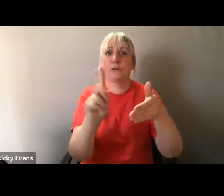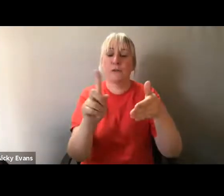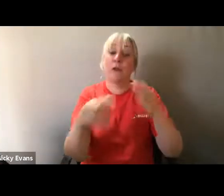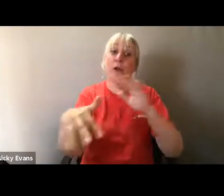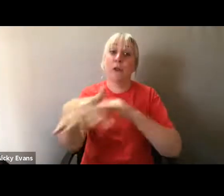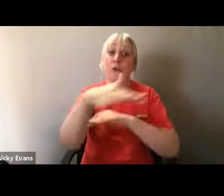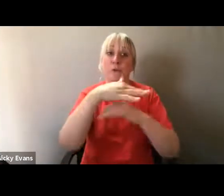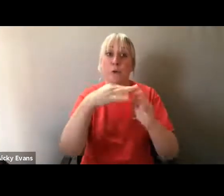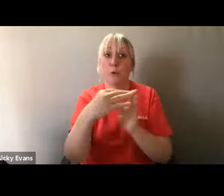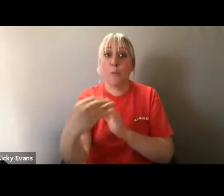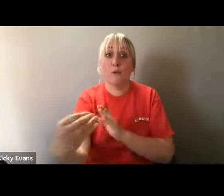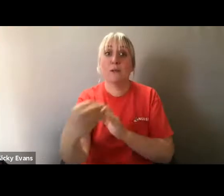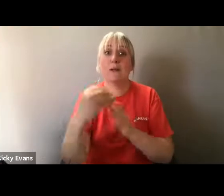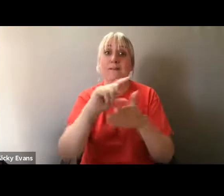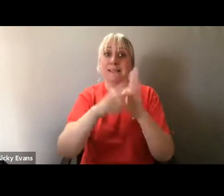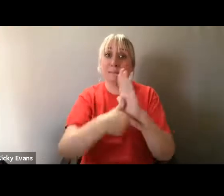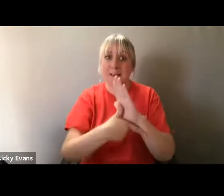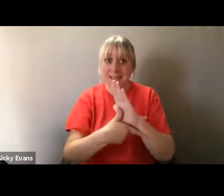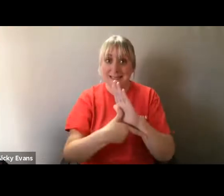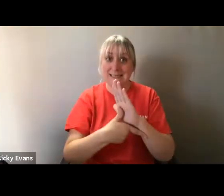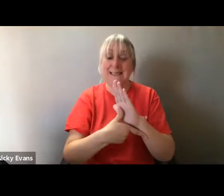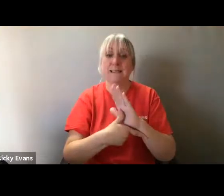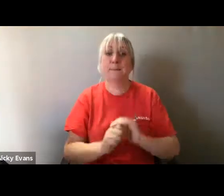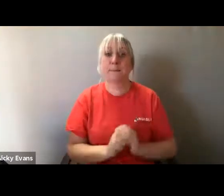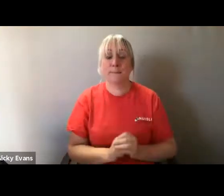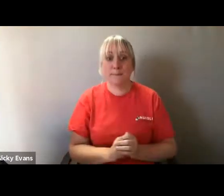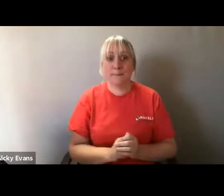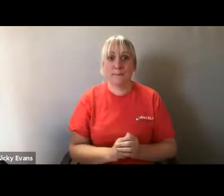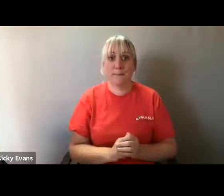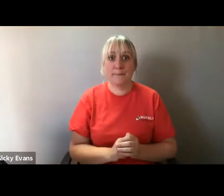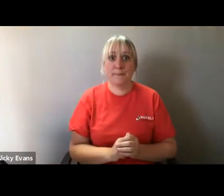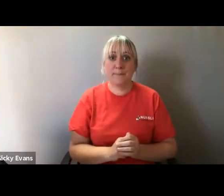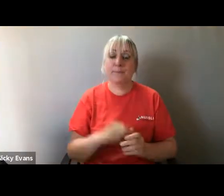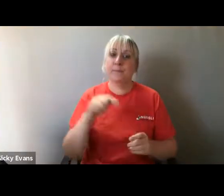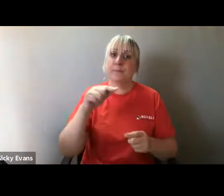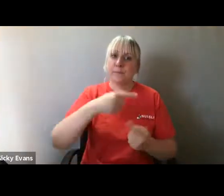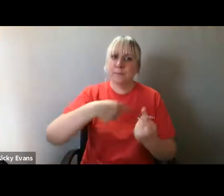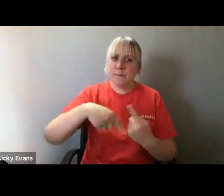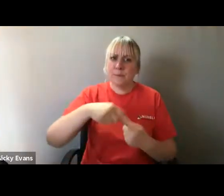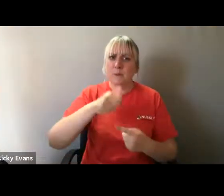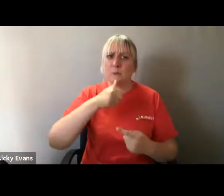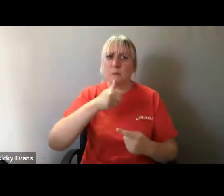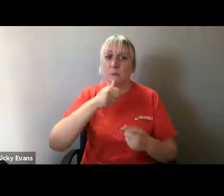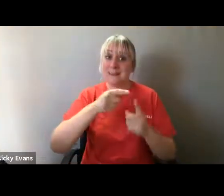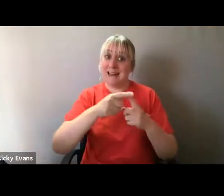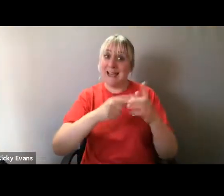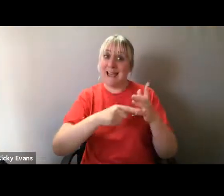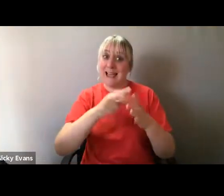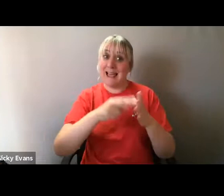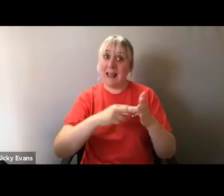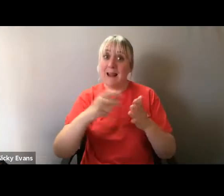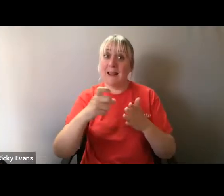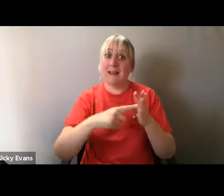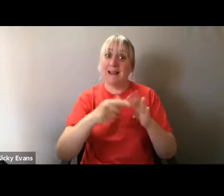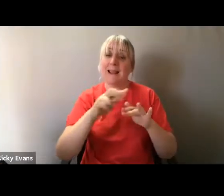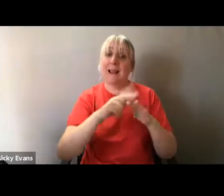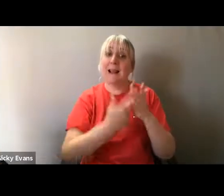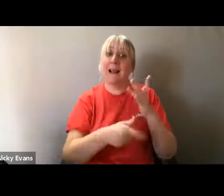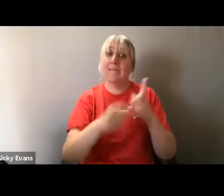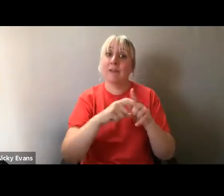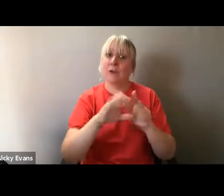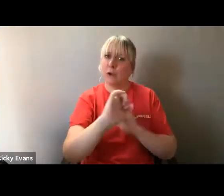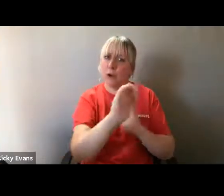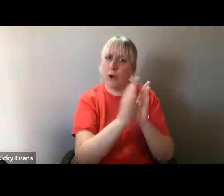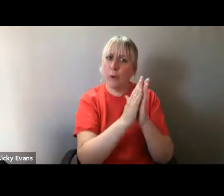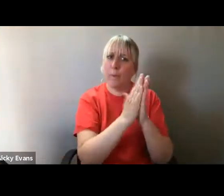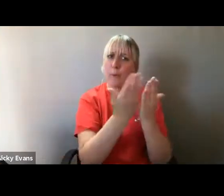social model of disability. And we're using Ellen Clifford's book, The War on